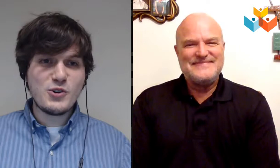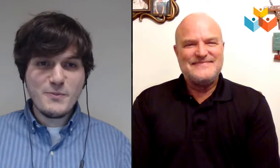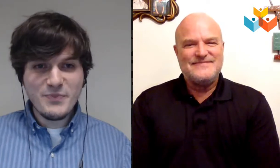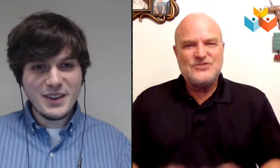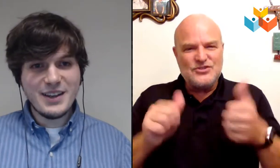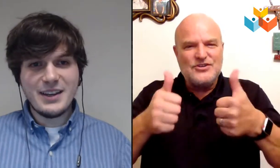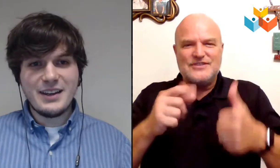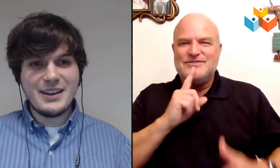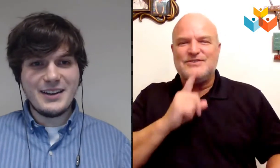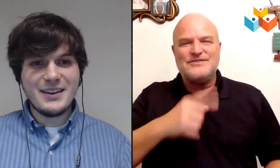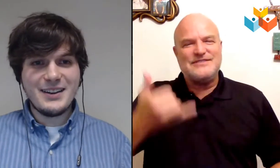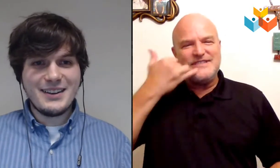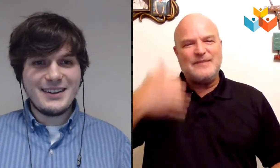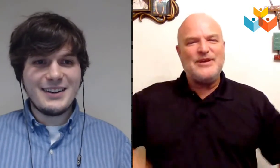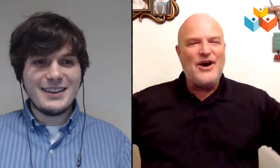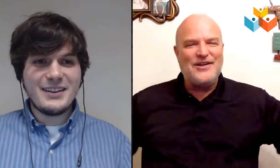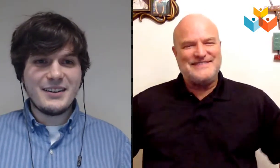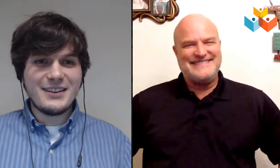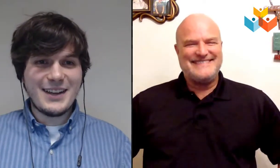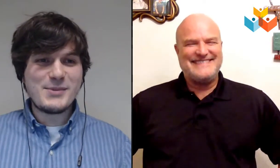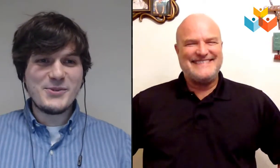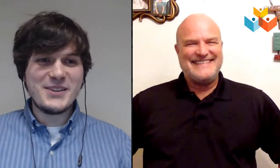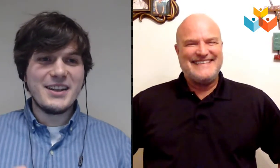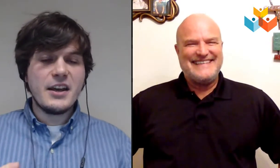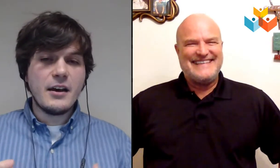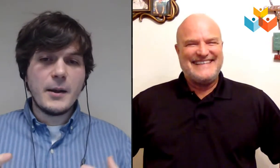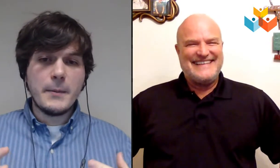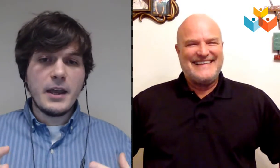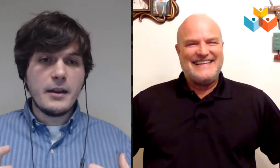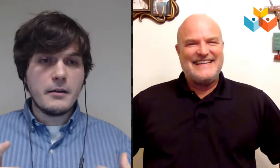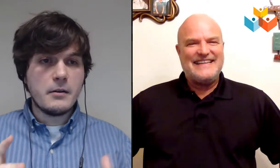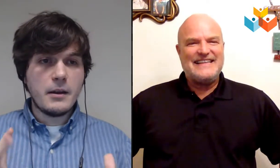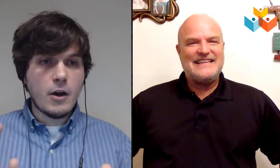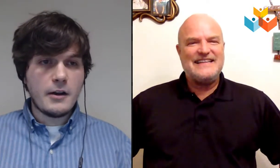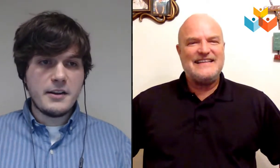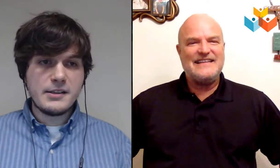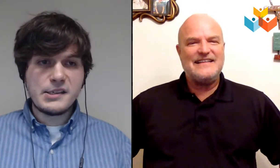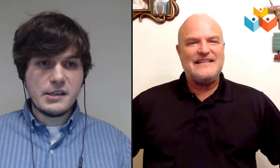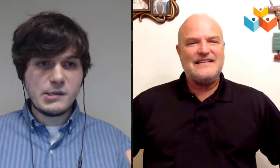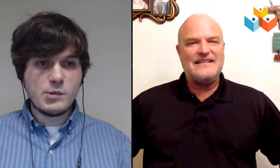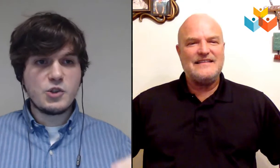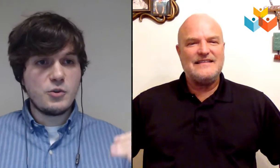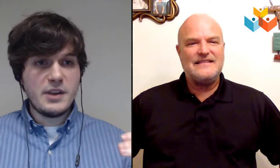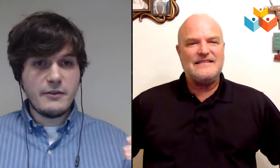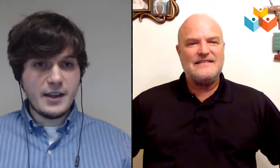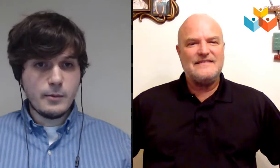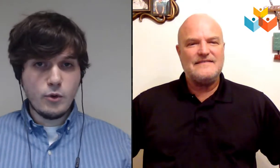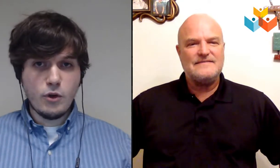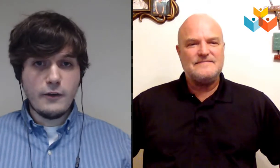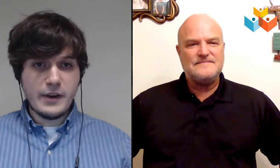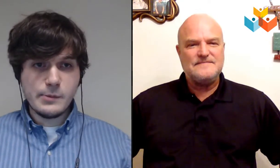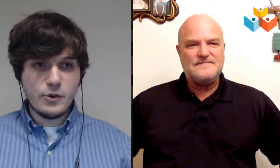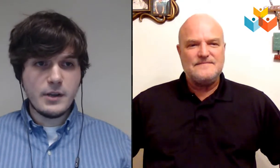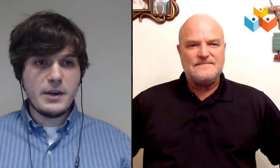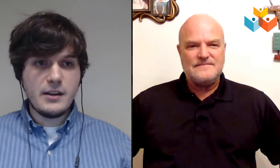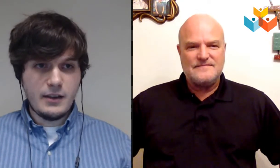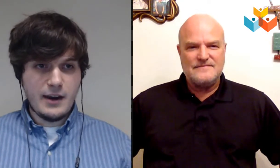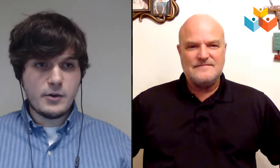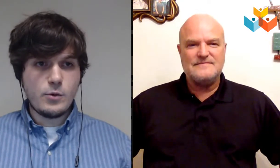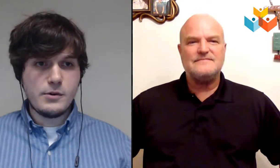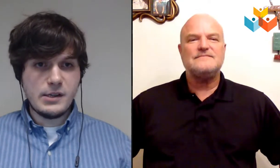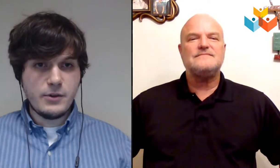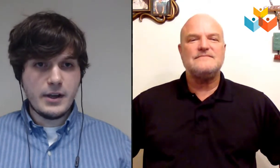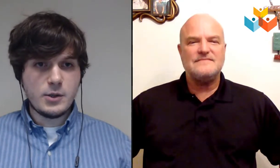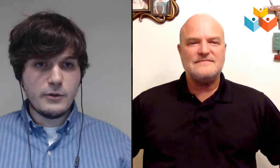in the future. Sure. Just give me a call. Absolutely. And audience, this should be available on Facebook